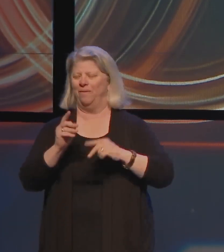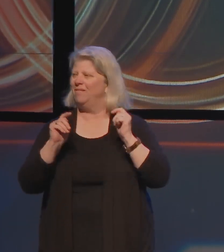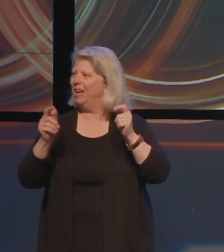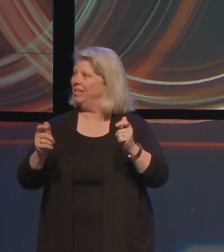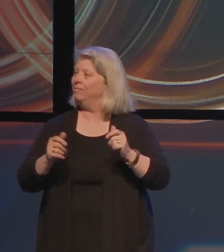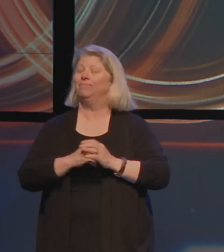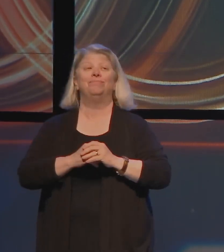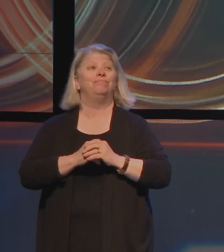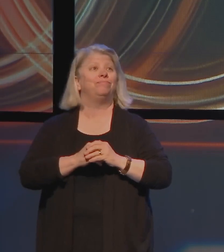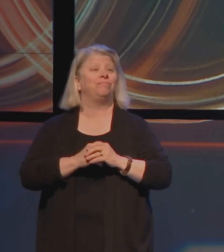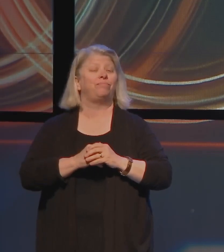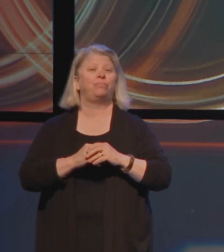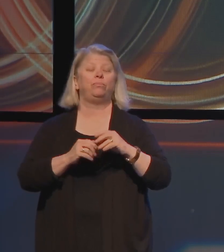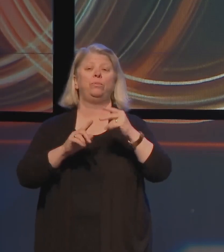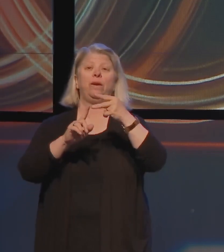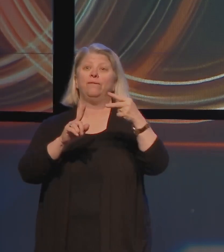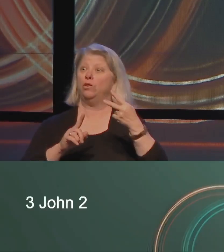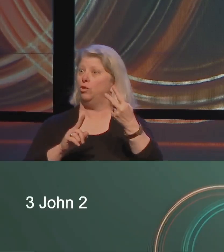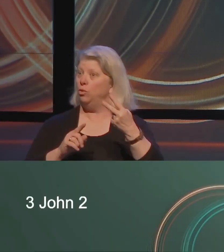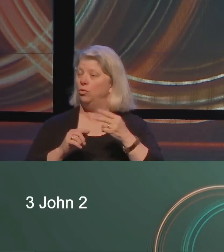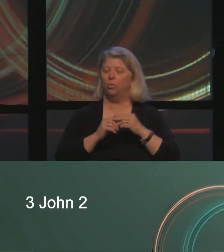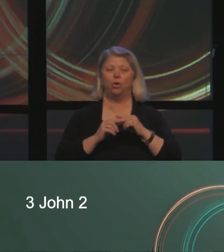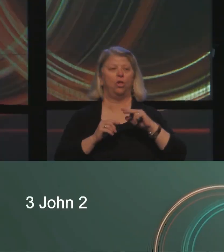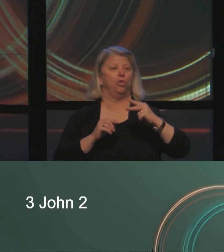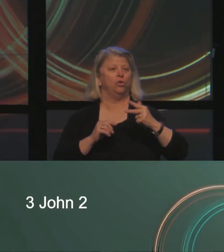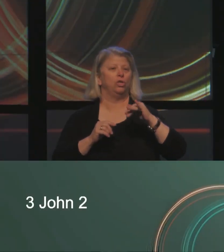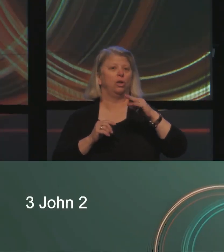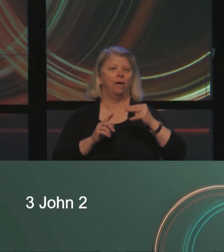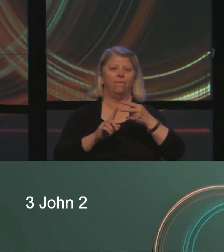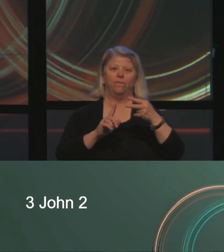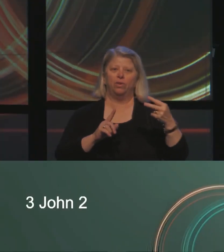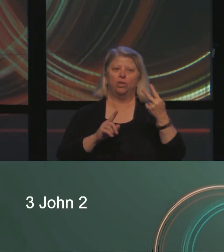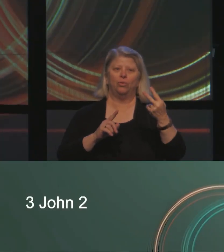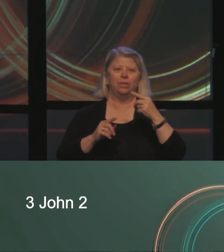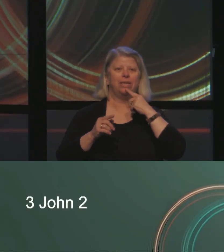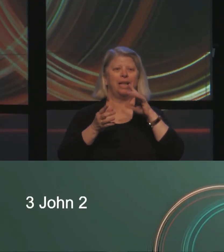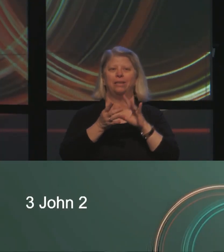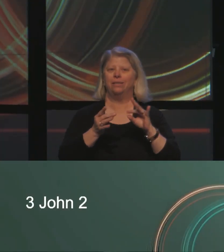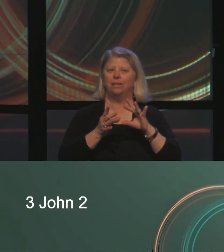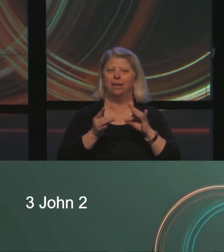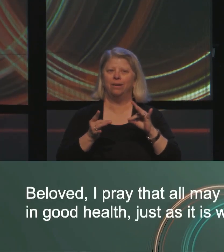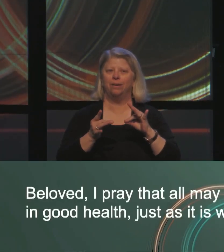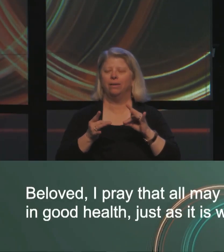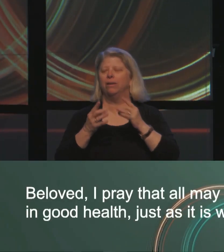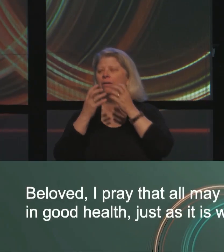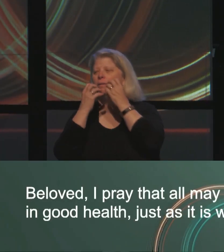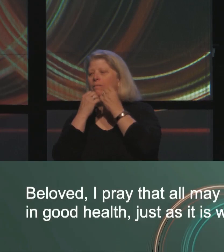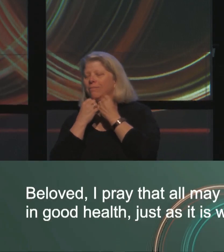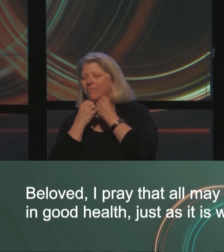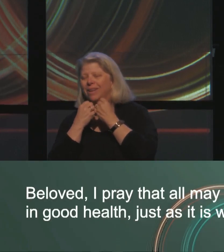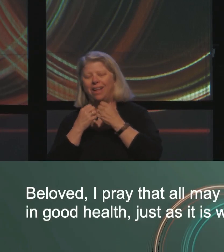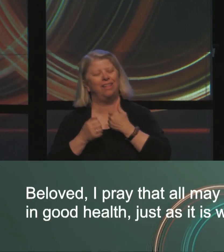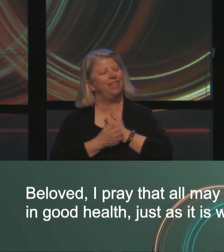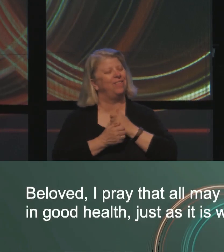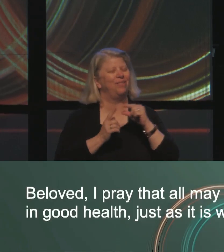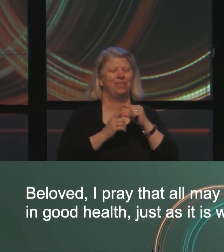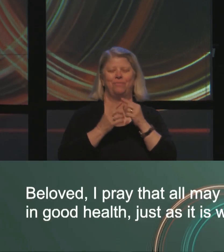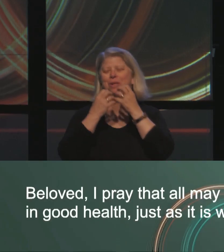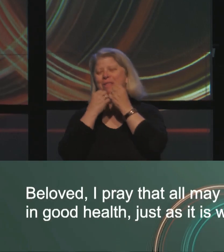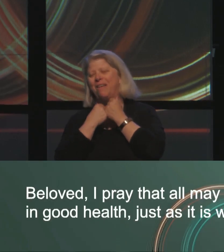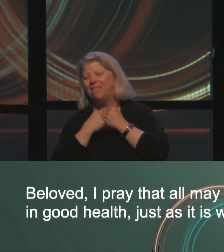3 John, verse 2, okay? 3 John, verse 2, this is what it says. Beloved, I love that word,